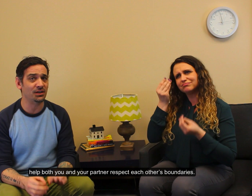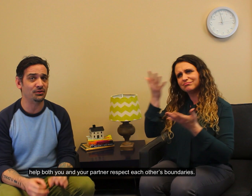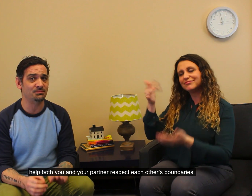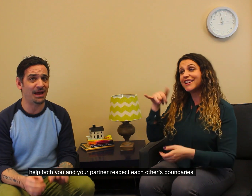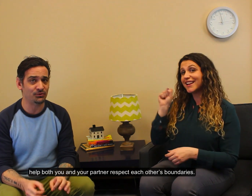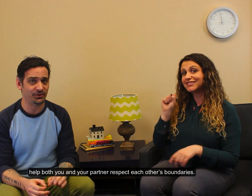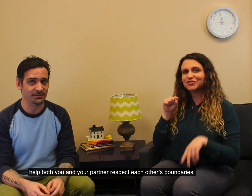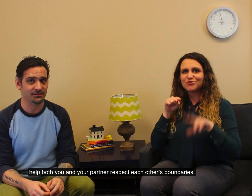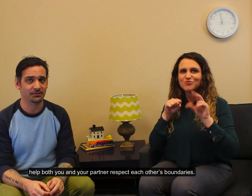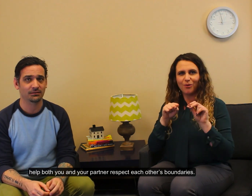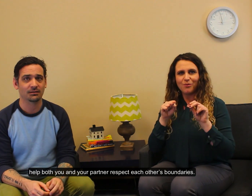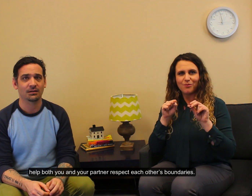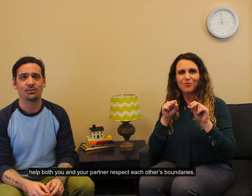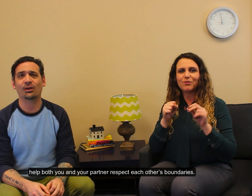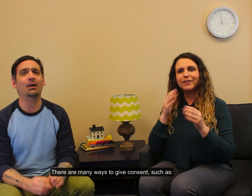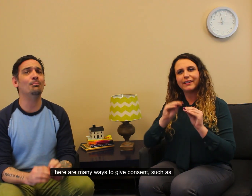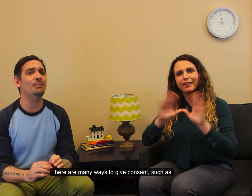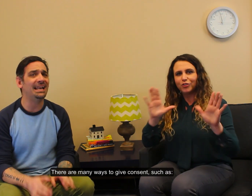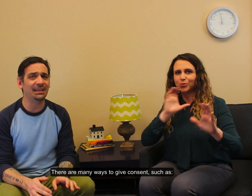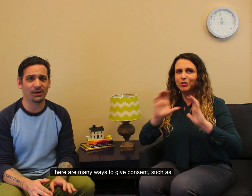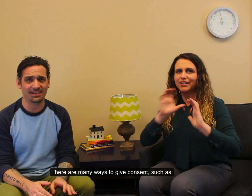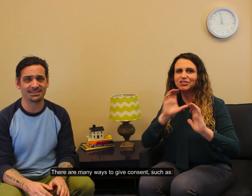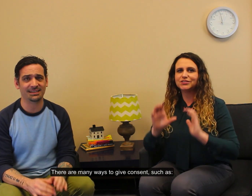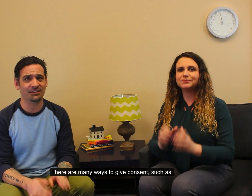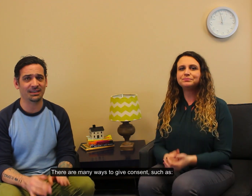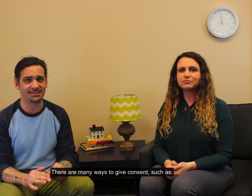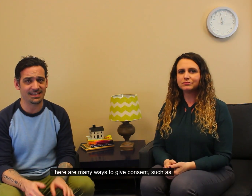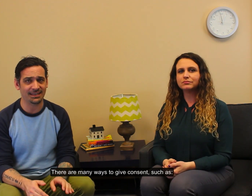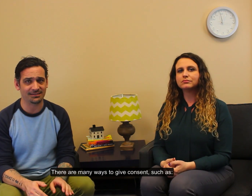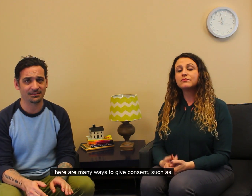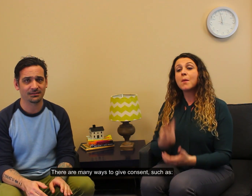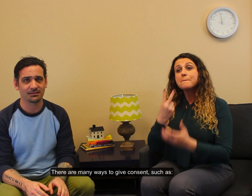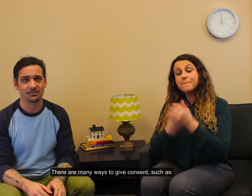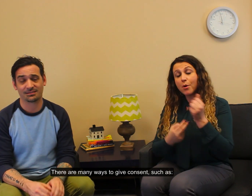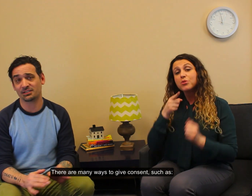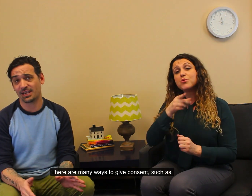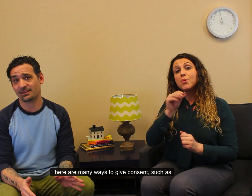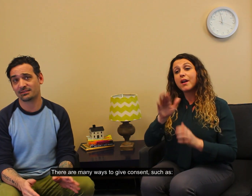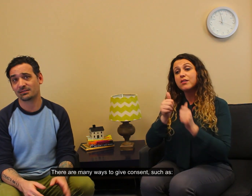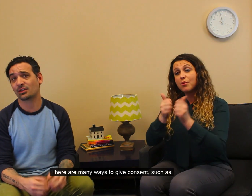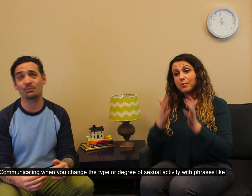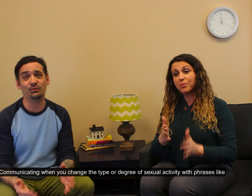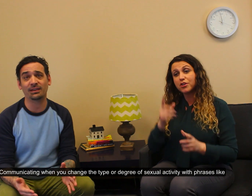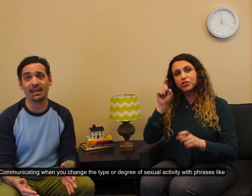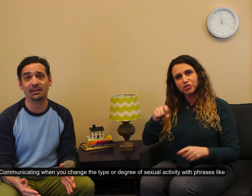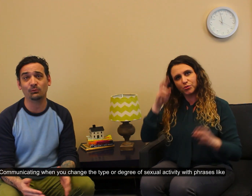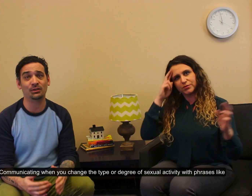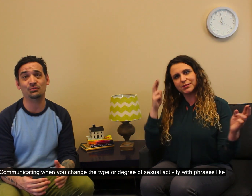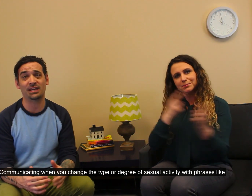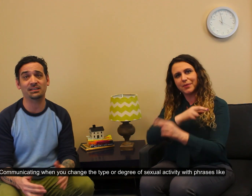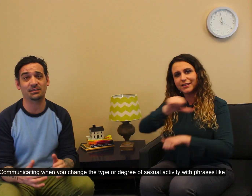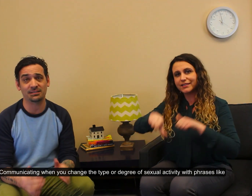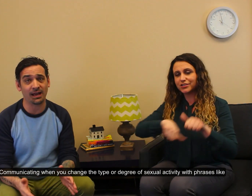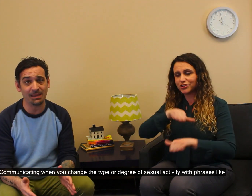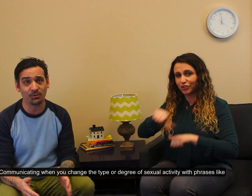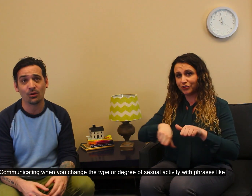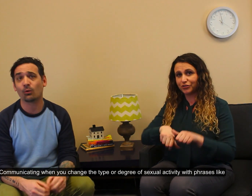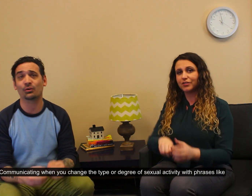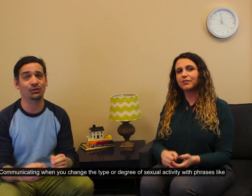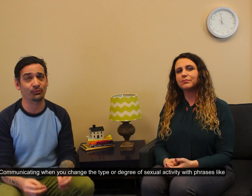other's boundaries. There are many ways to give consent, such as communicating when you change the type or degree